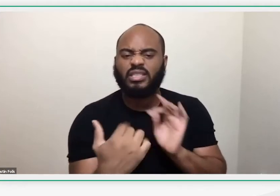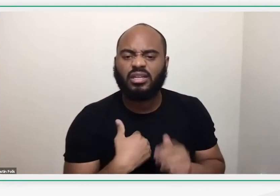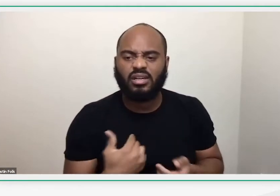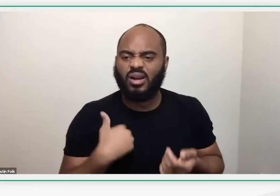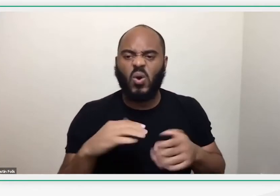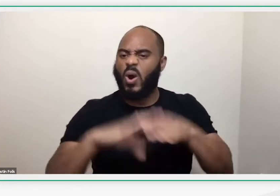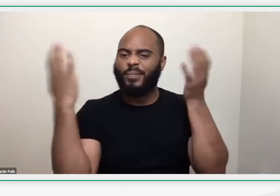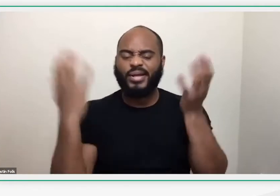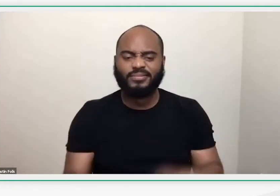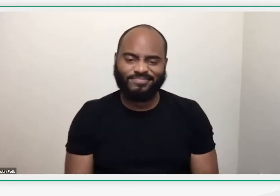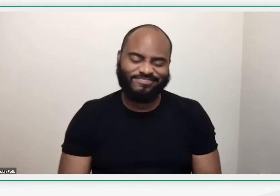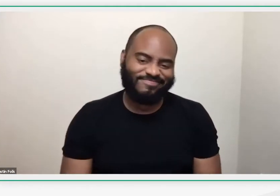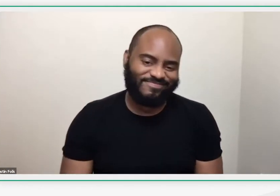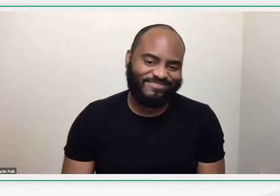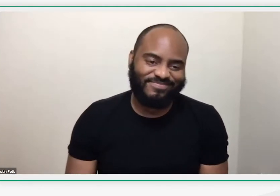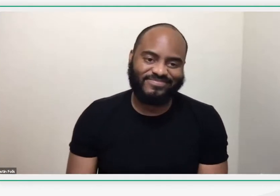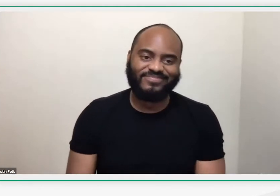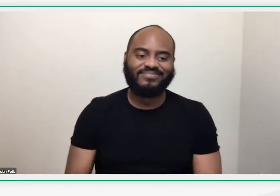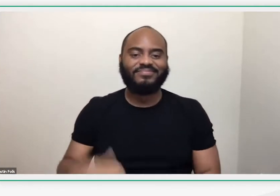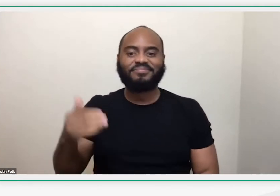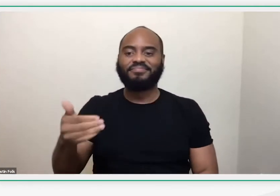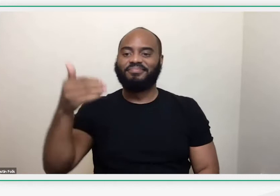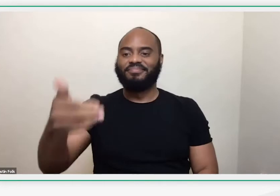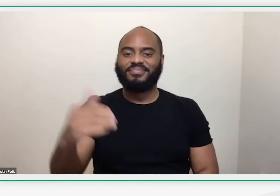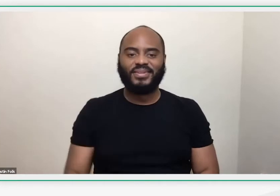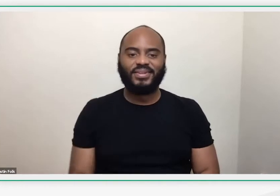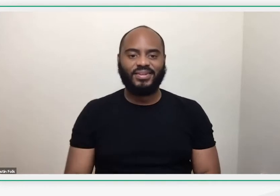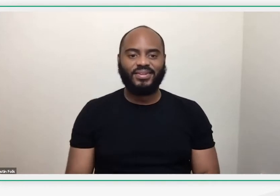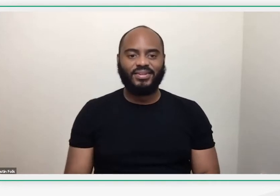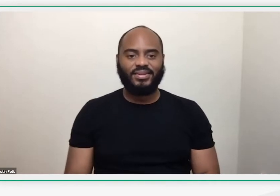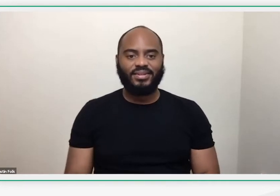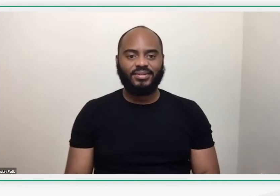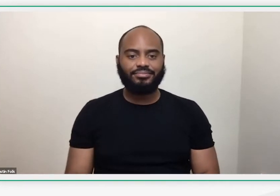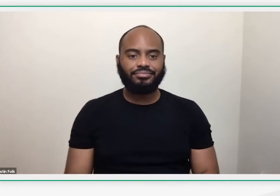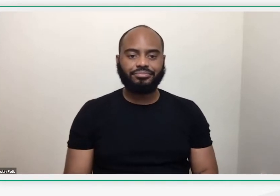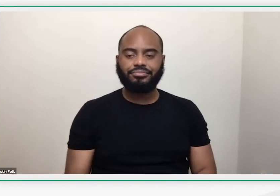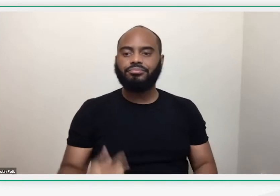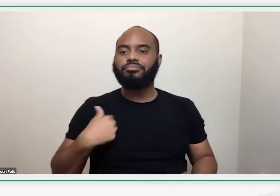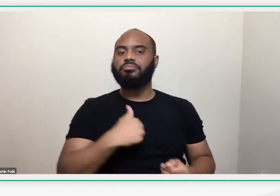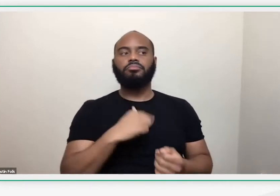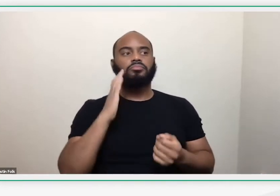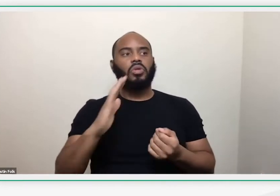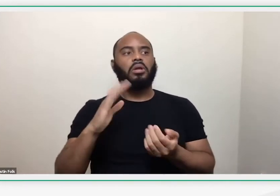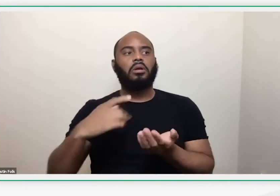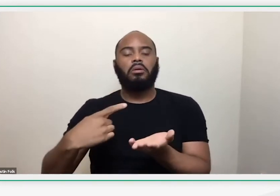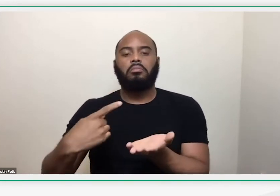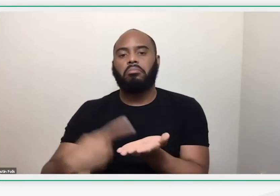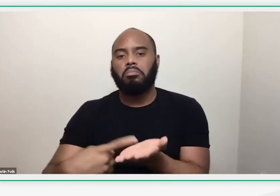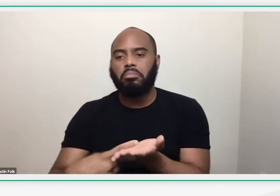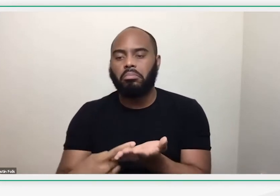questions for your personal or business, reach out to us. We're more than happy to serve you. Next slide.